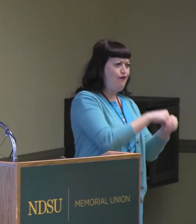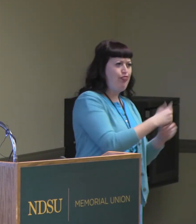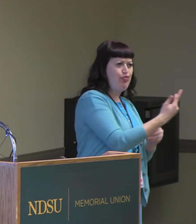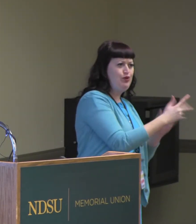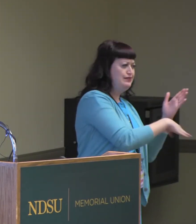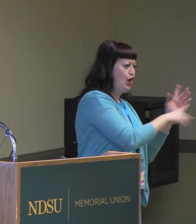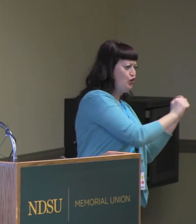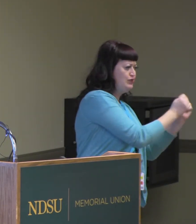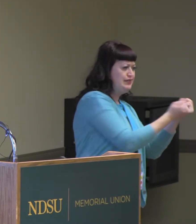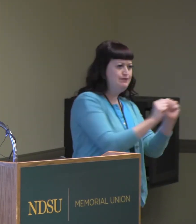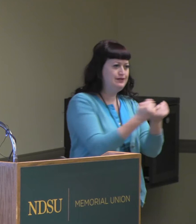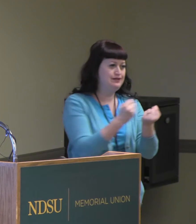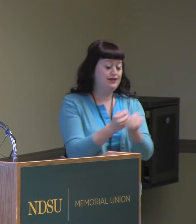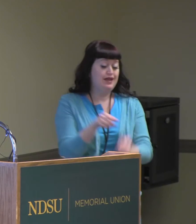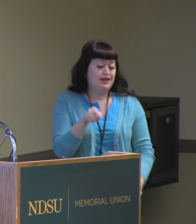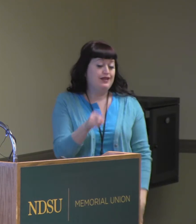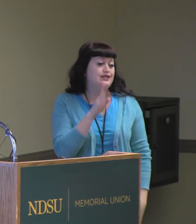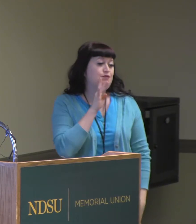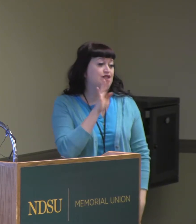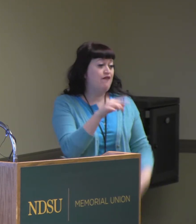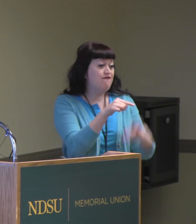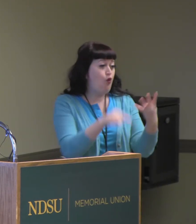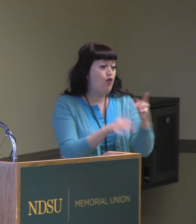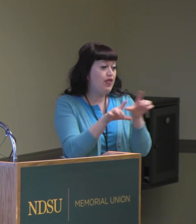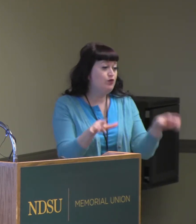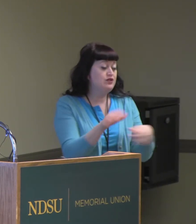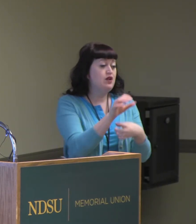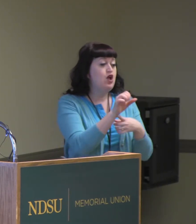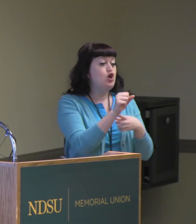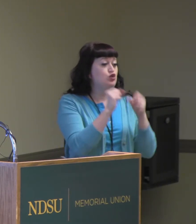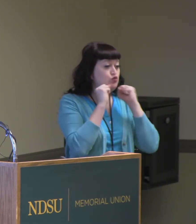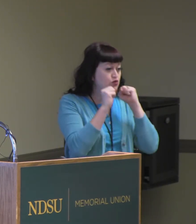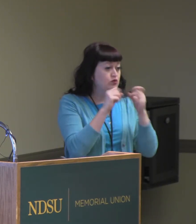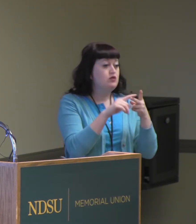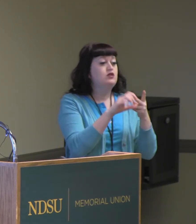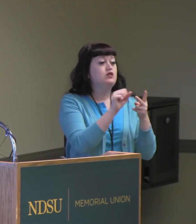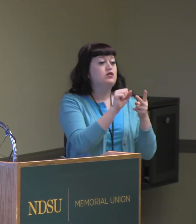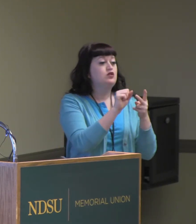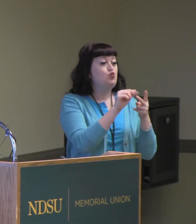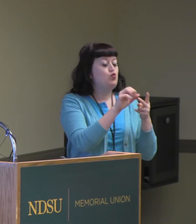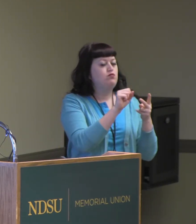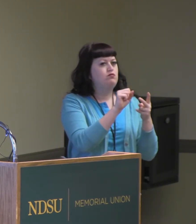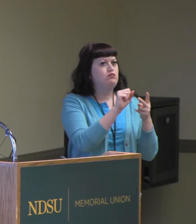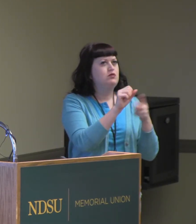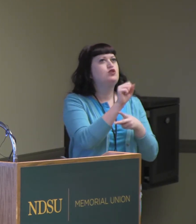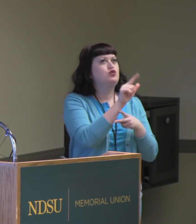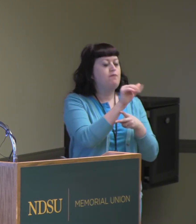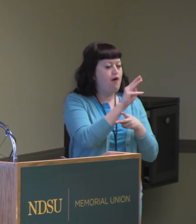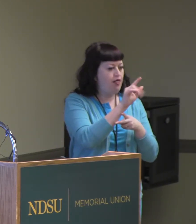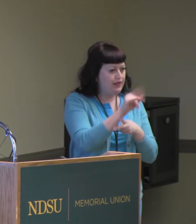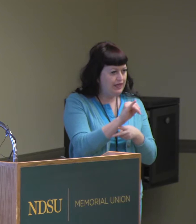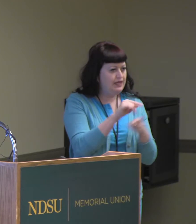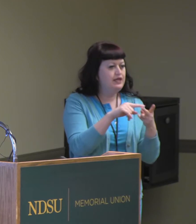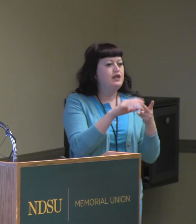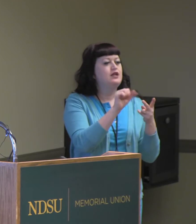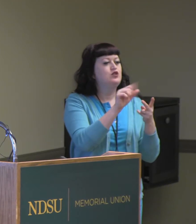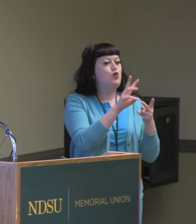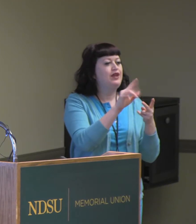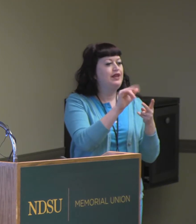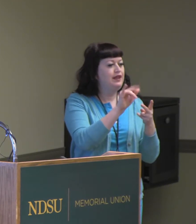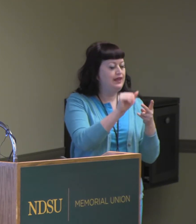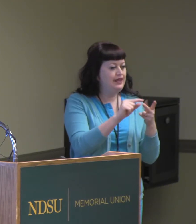teams. Abshir speaks four languages, Somali, Swahili, English, and Arabic. He is a senior at Davies High